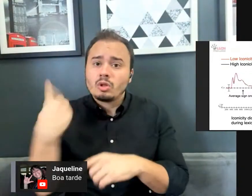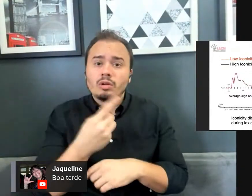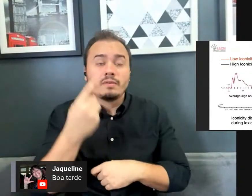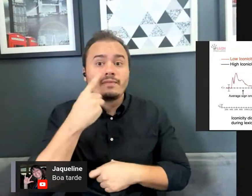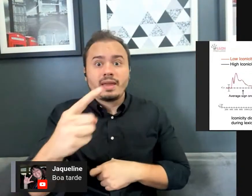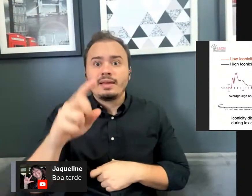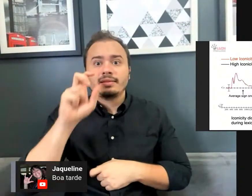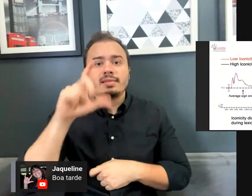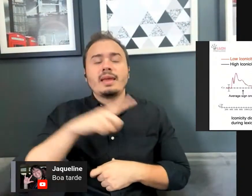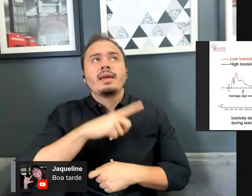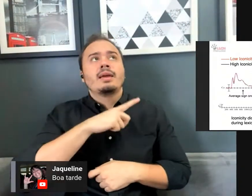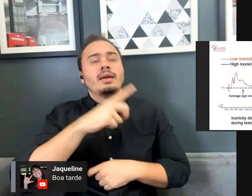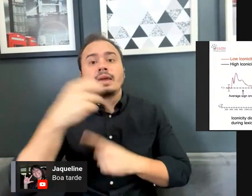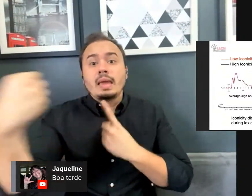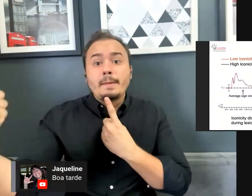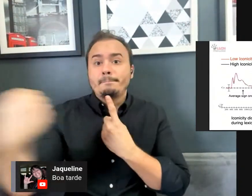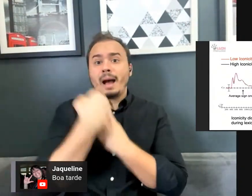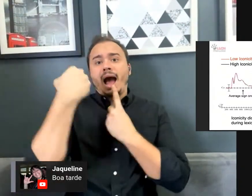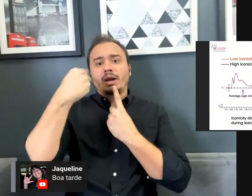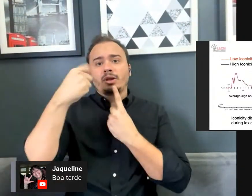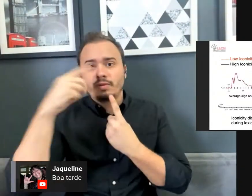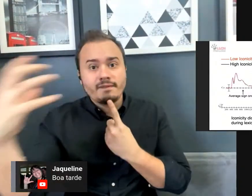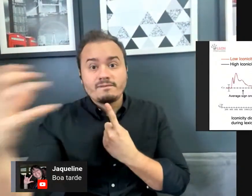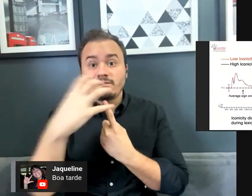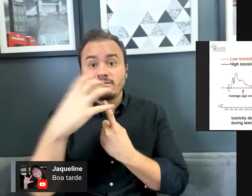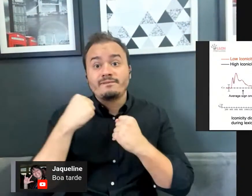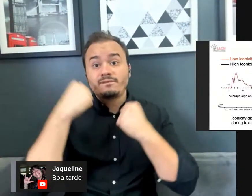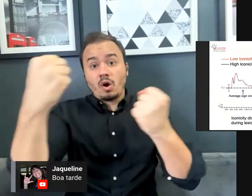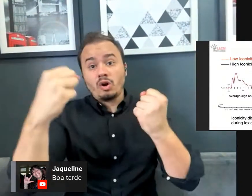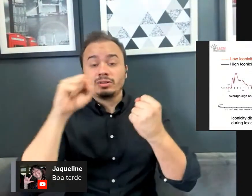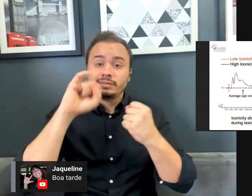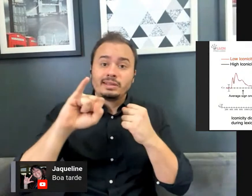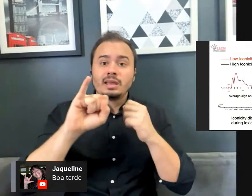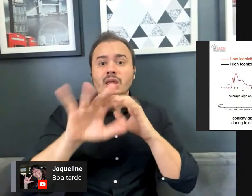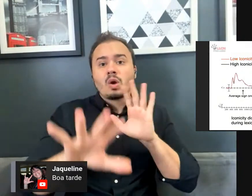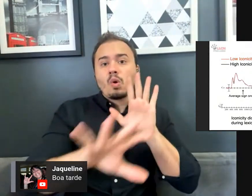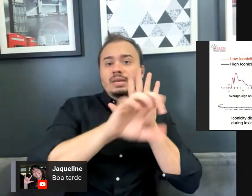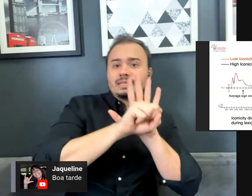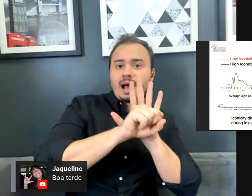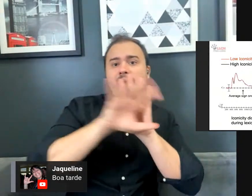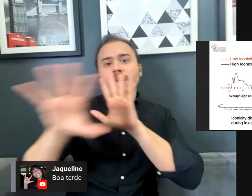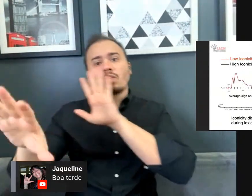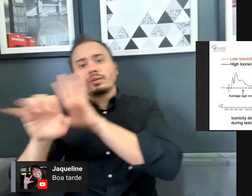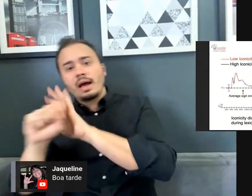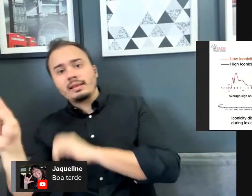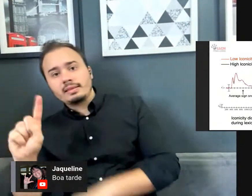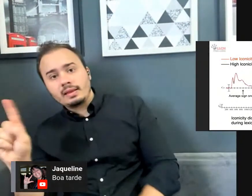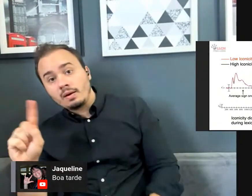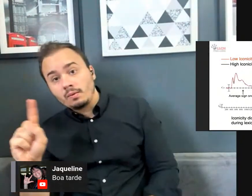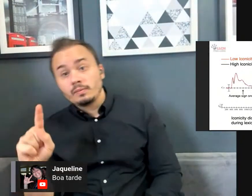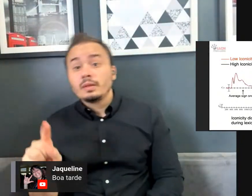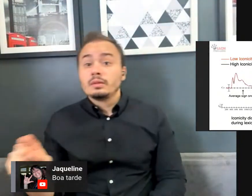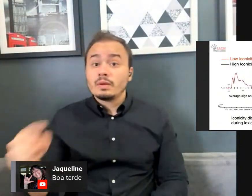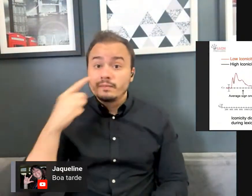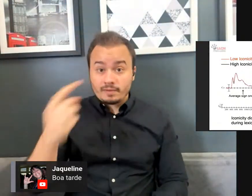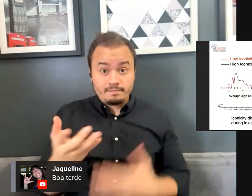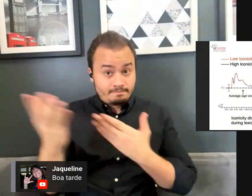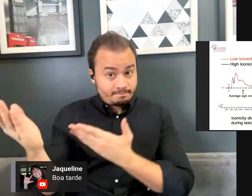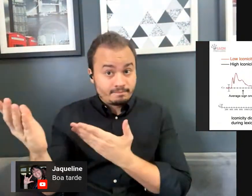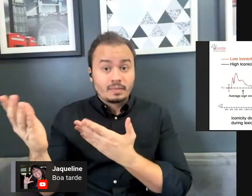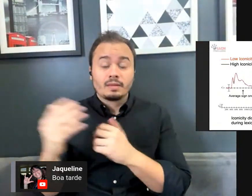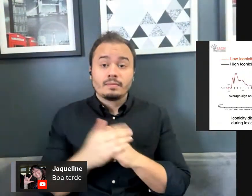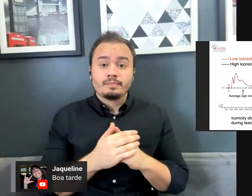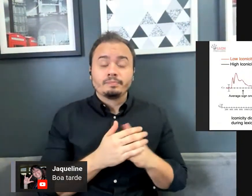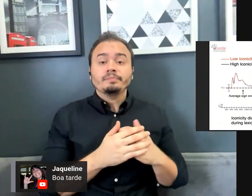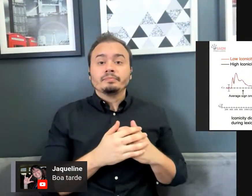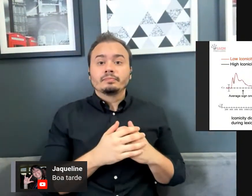the windows that are associated with lexical access. So if you look on the left are the ERP waveforms, you see that the low